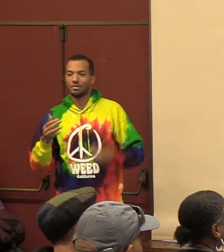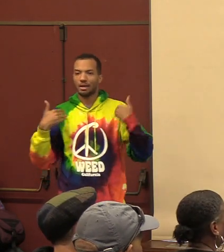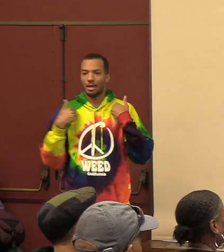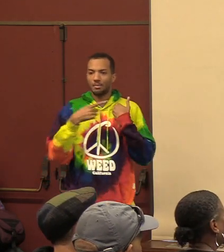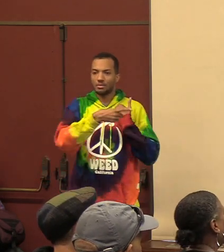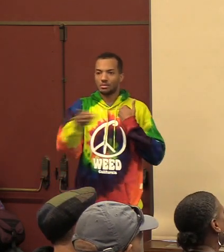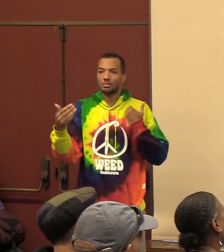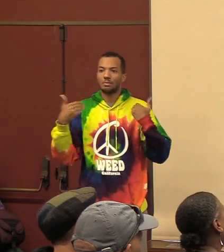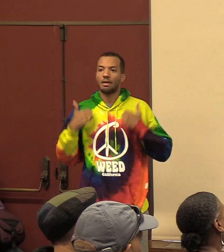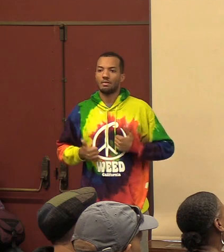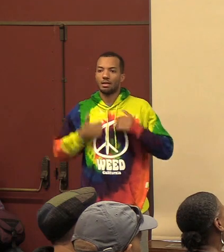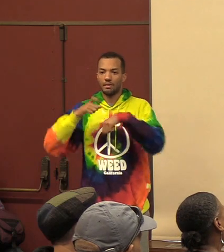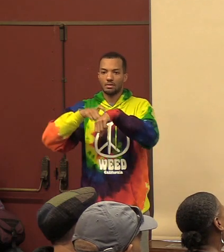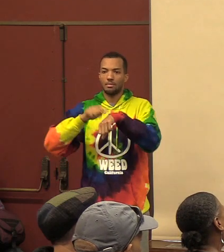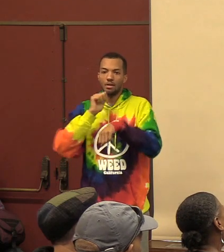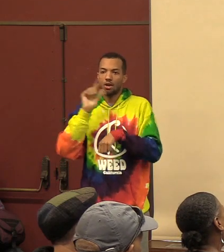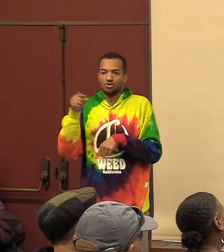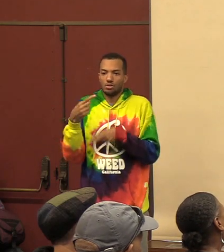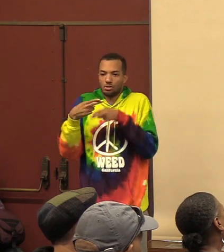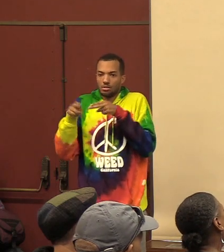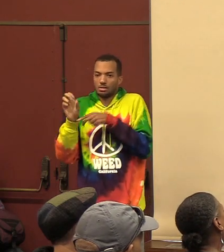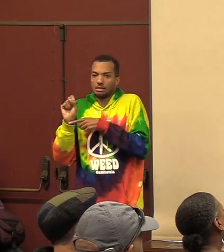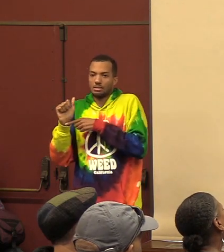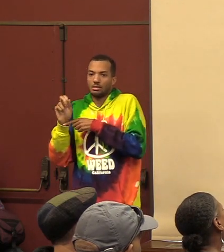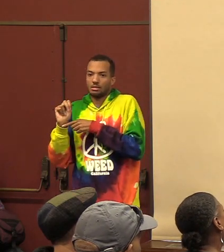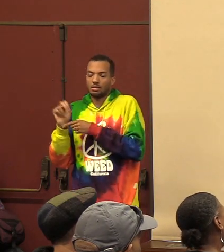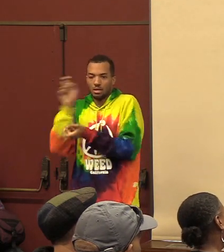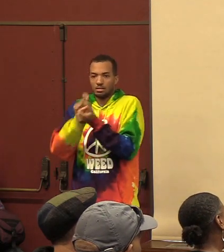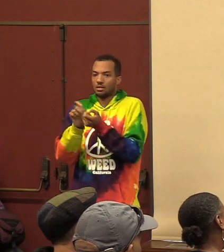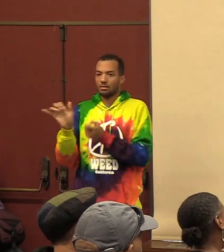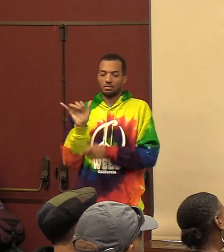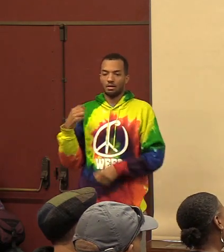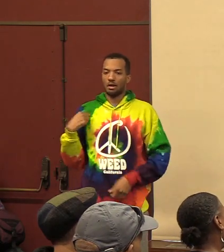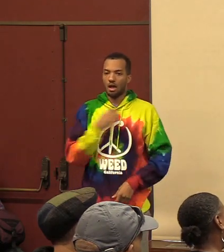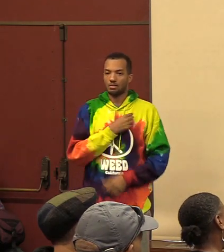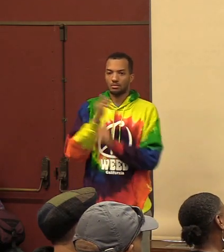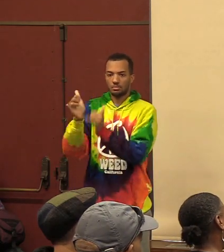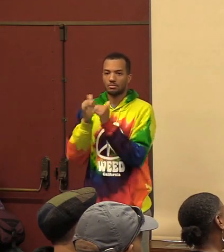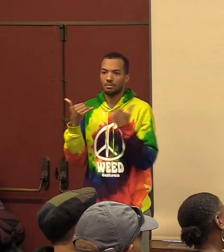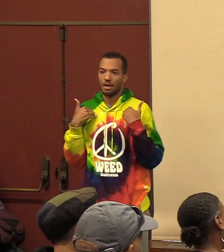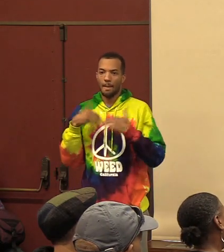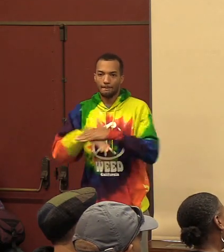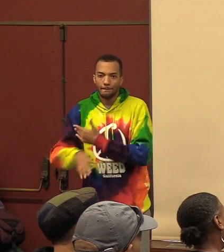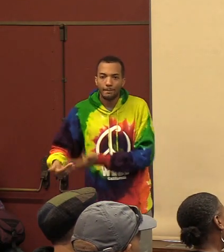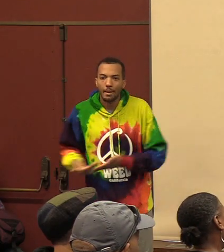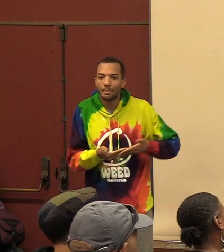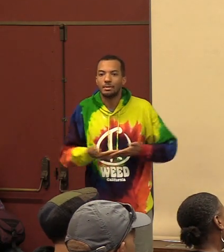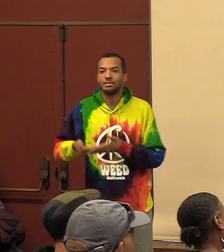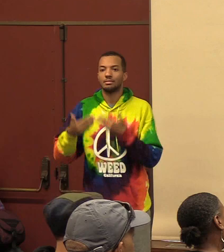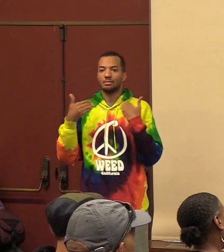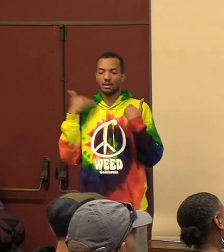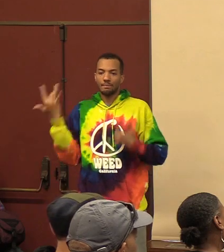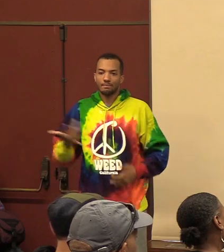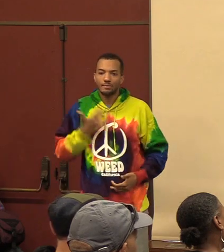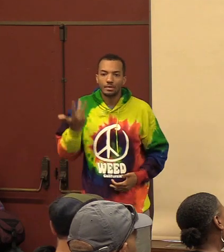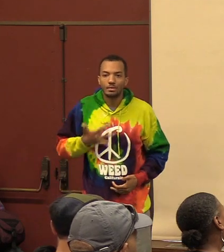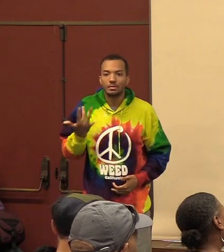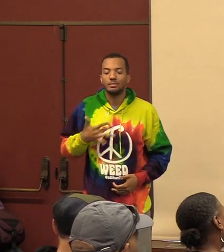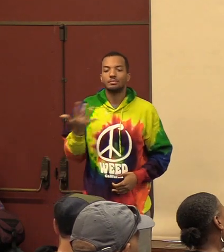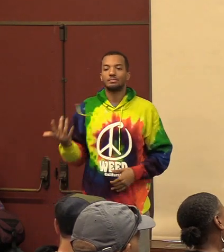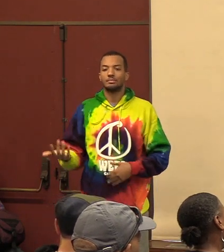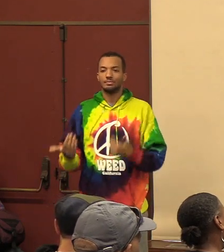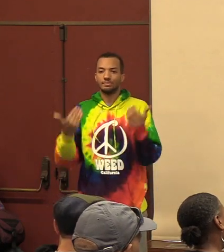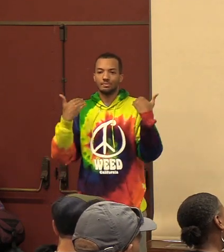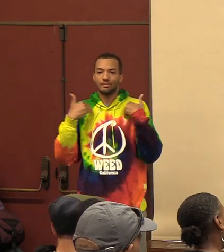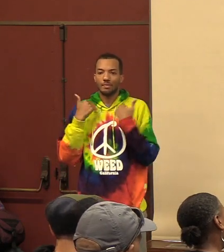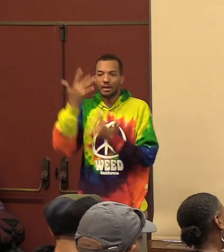Animals have a lifetime, just like us. They have babies, they have feelings, they